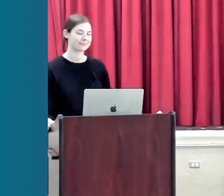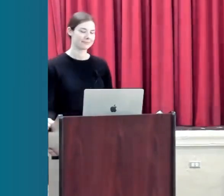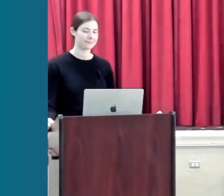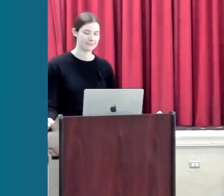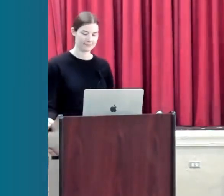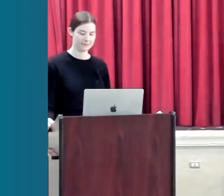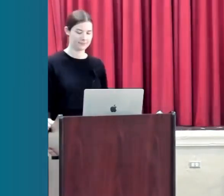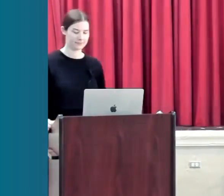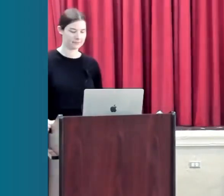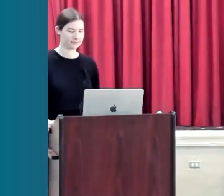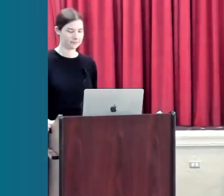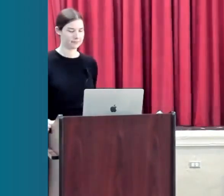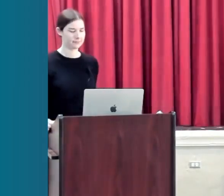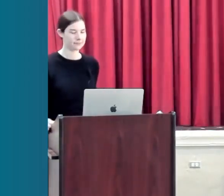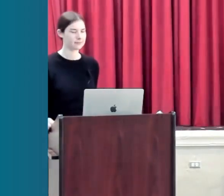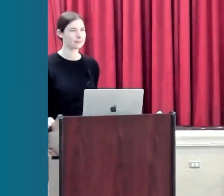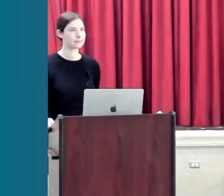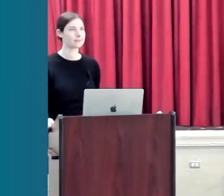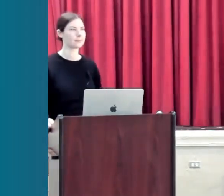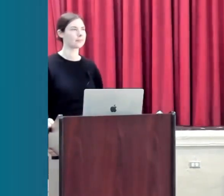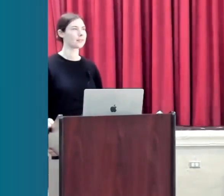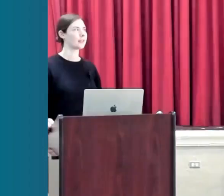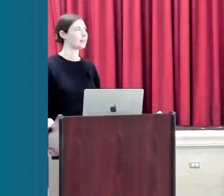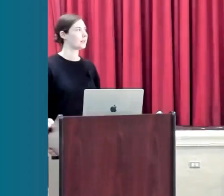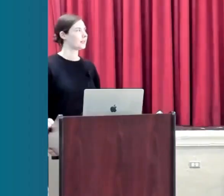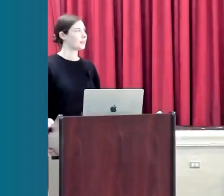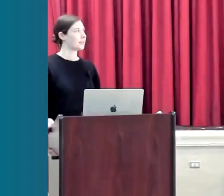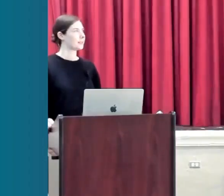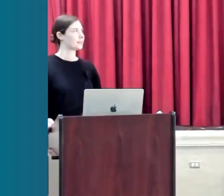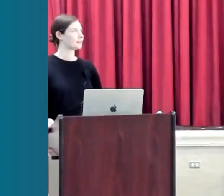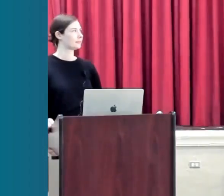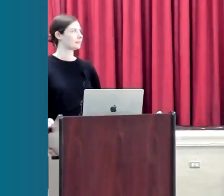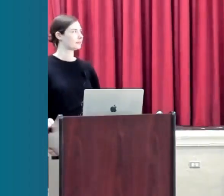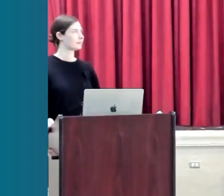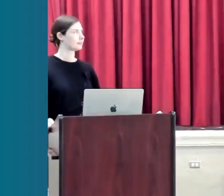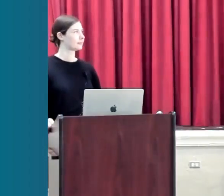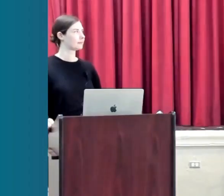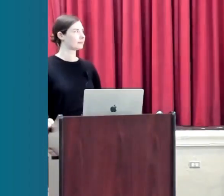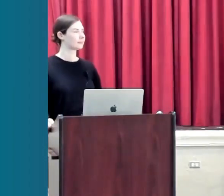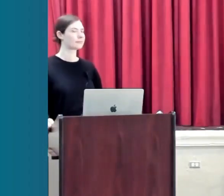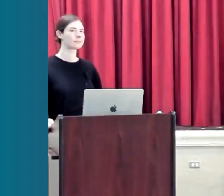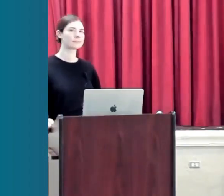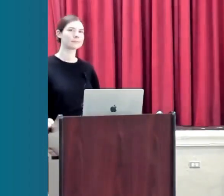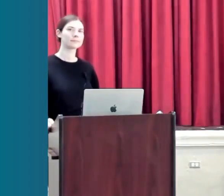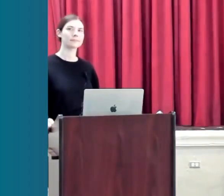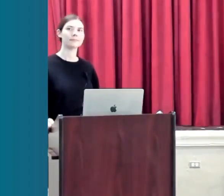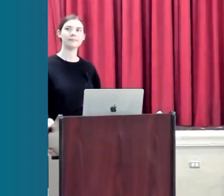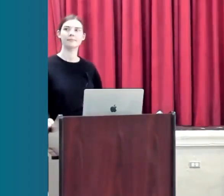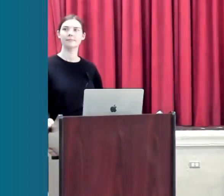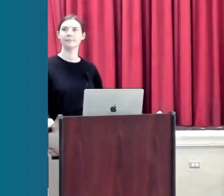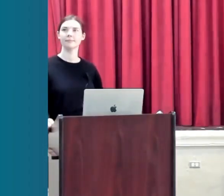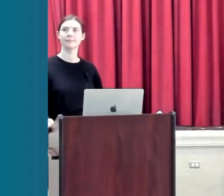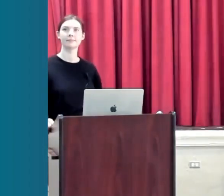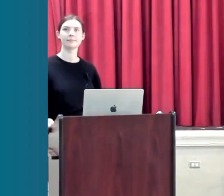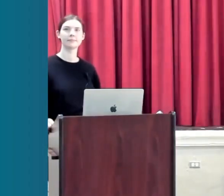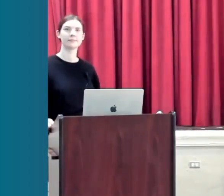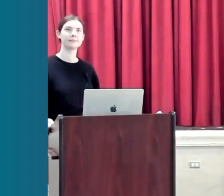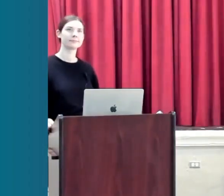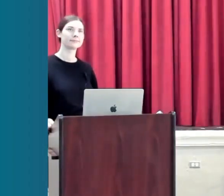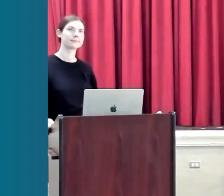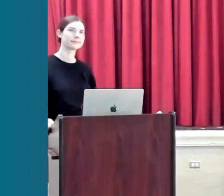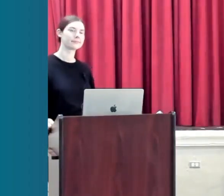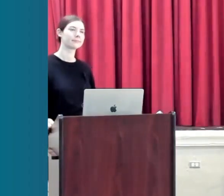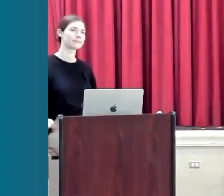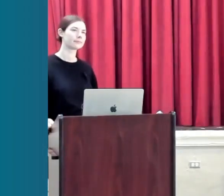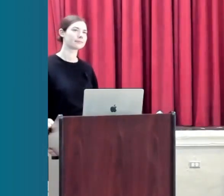myself first. My name is Brianna. I'm a community advocate here at GLAD. So today we have every single